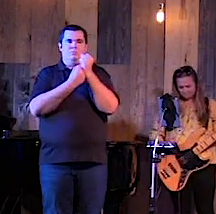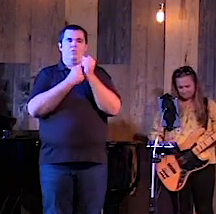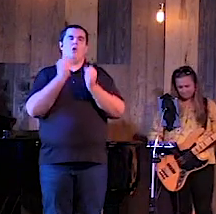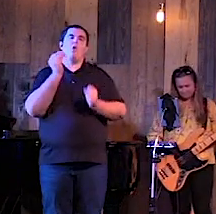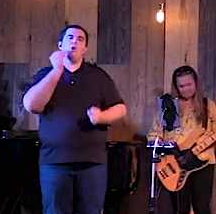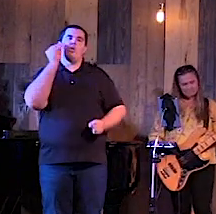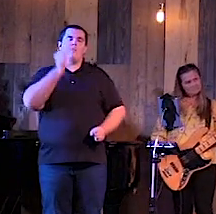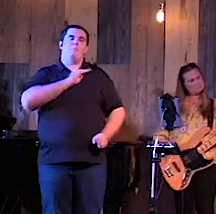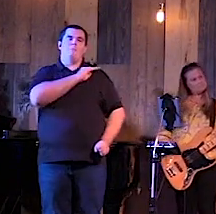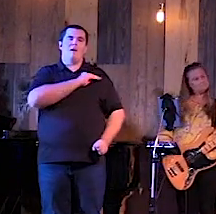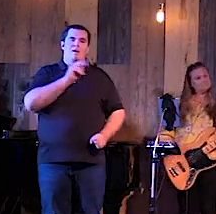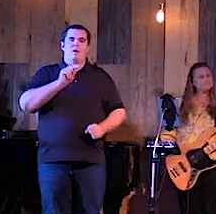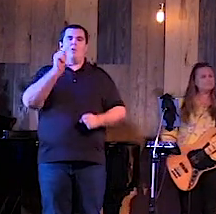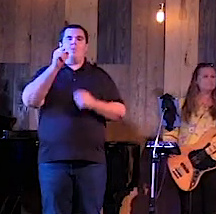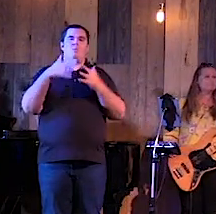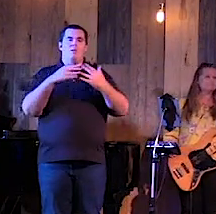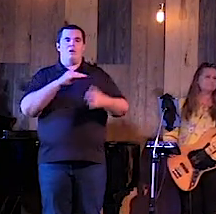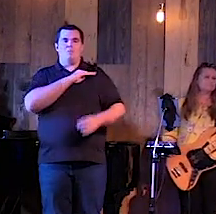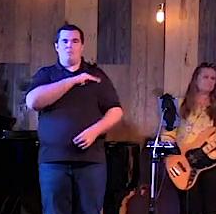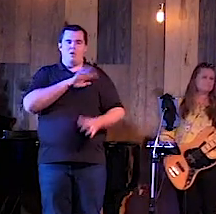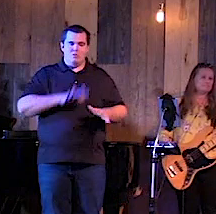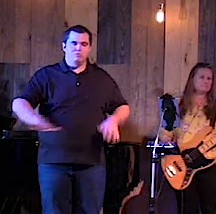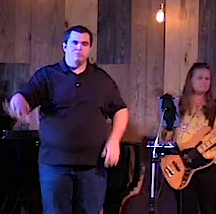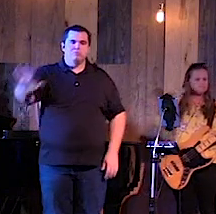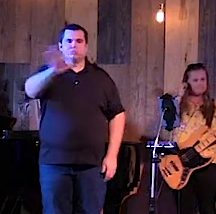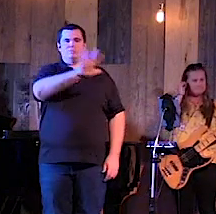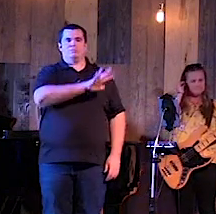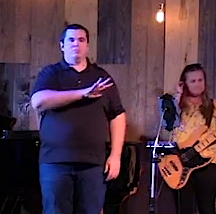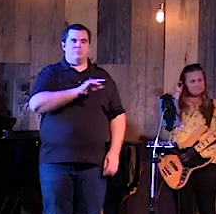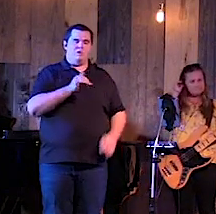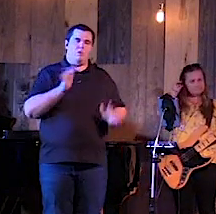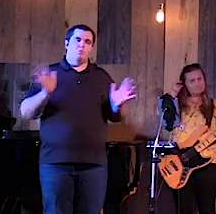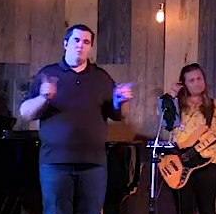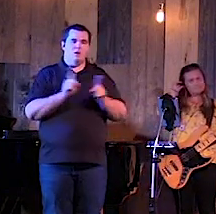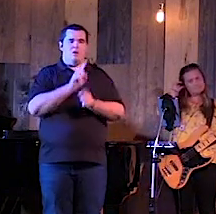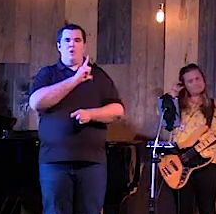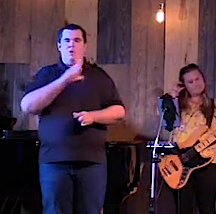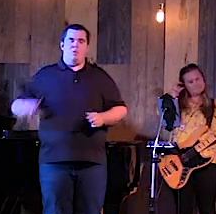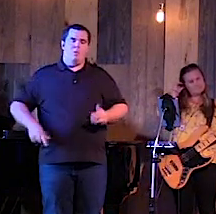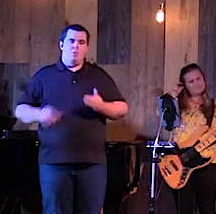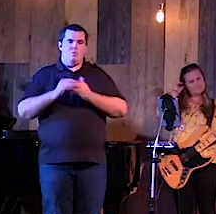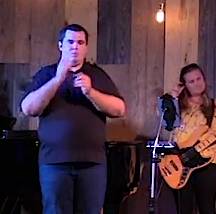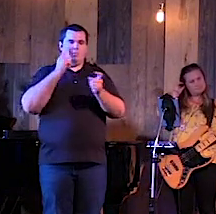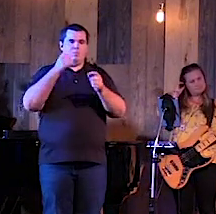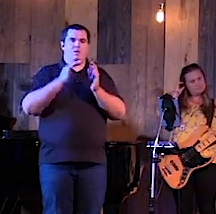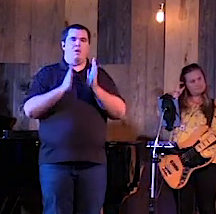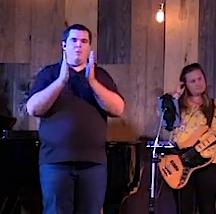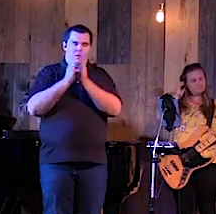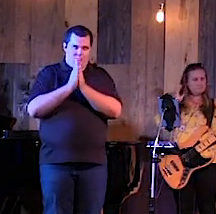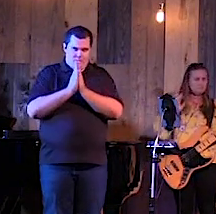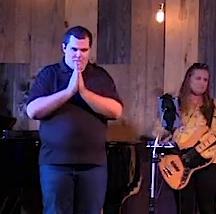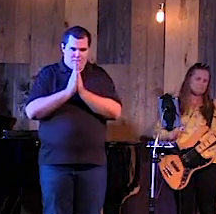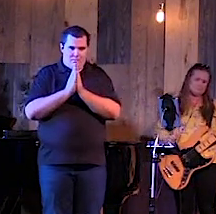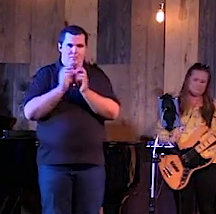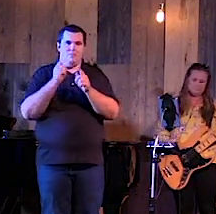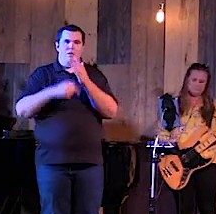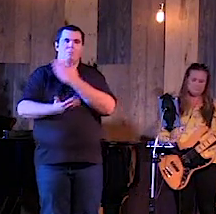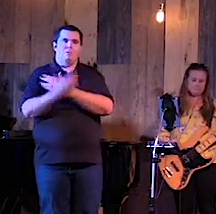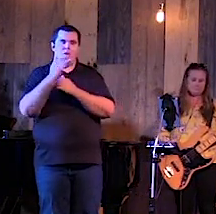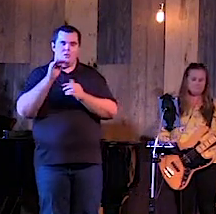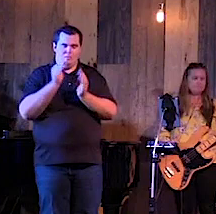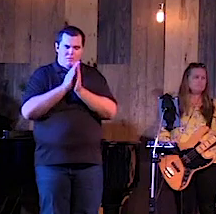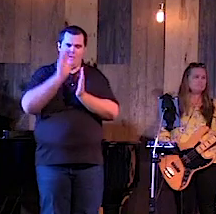home missions, so North American missions. So I'd encourage you as the Lord leads you to give to that. But would you pray with me this